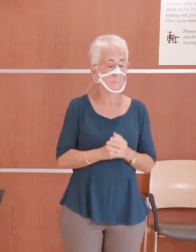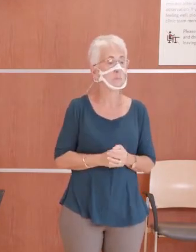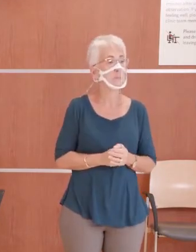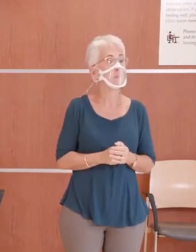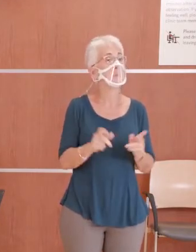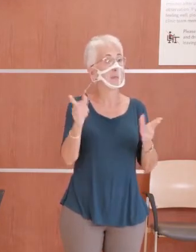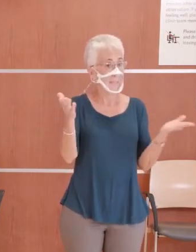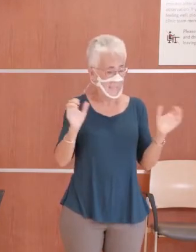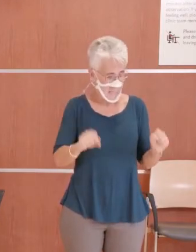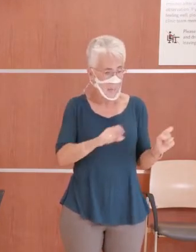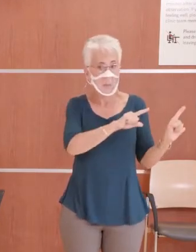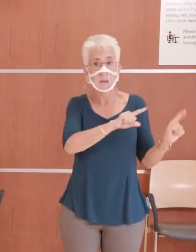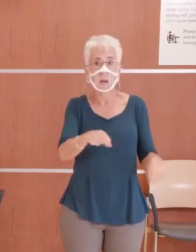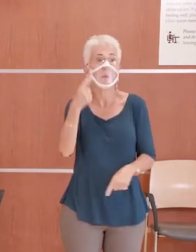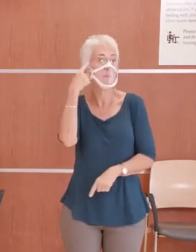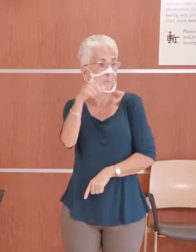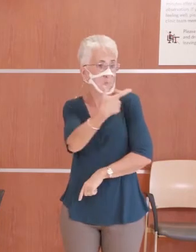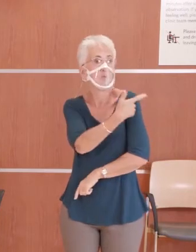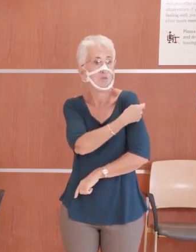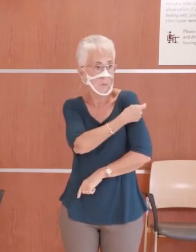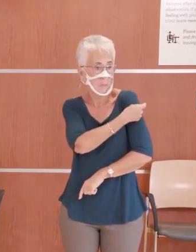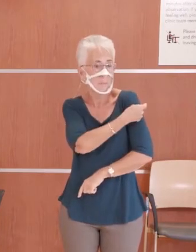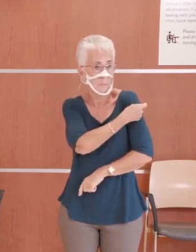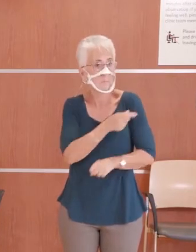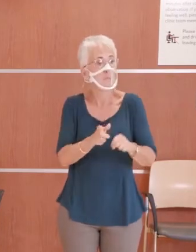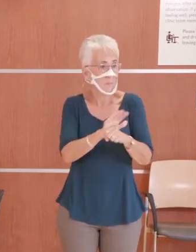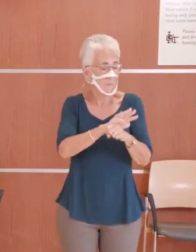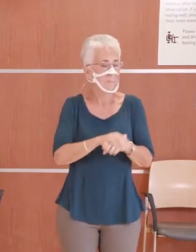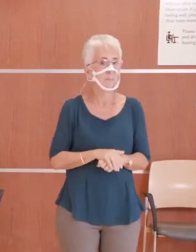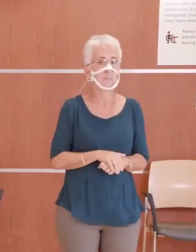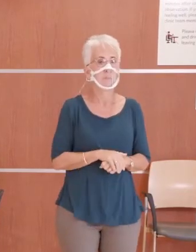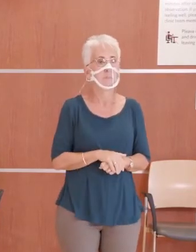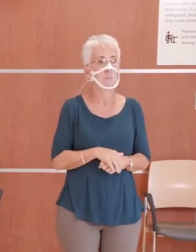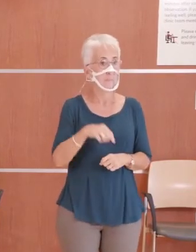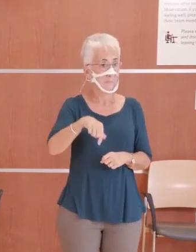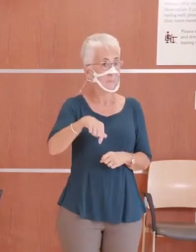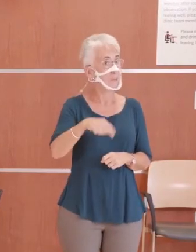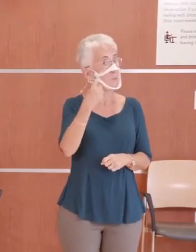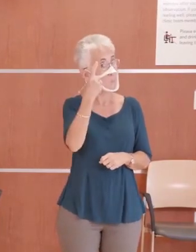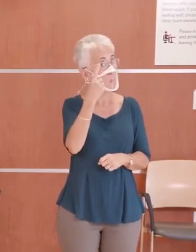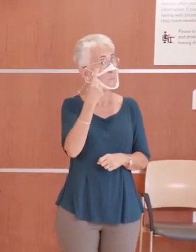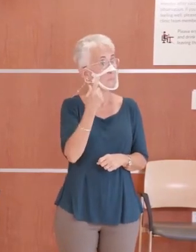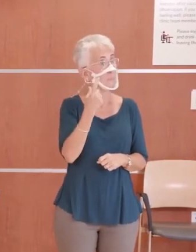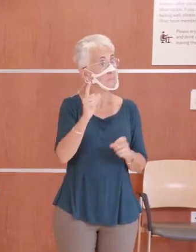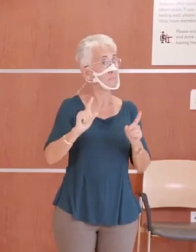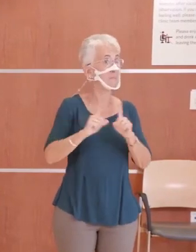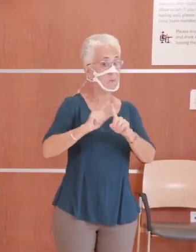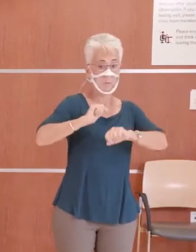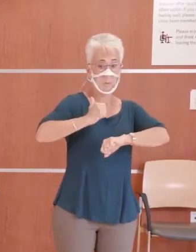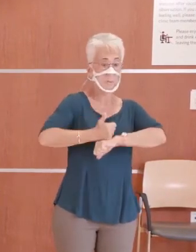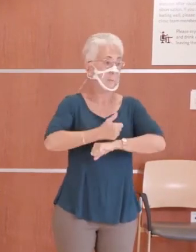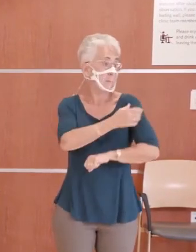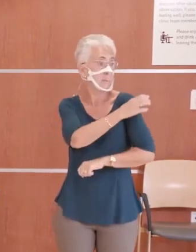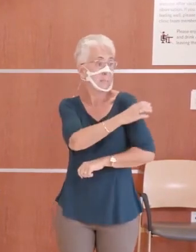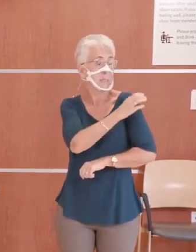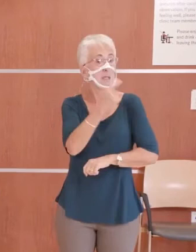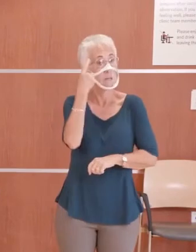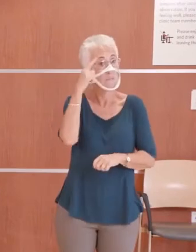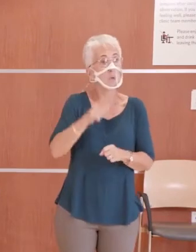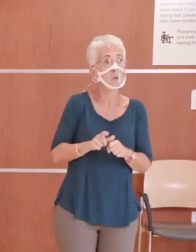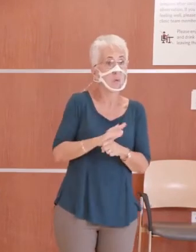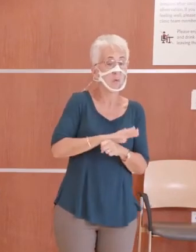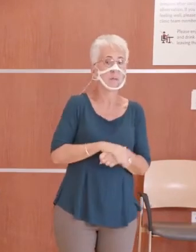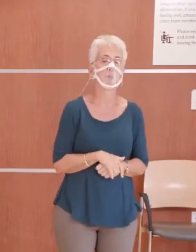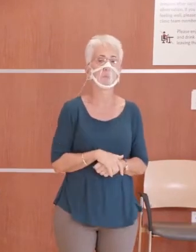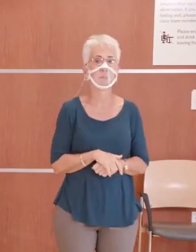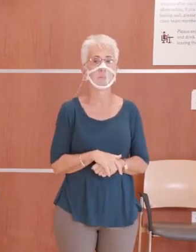COVID-19 vaccination clinics to occur. This was one of the first clinics in the Commonwealth to vaccinate people. It